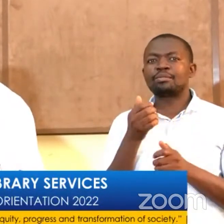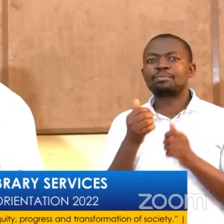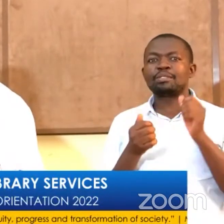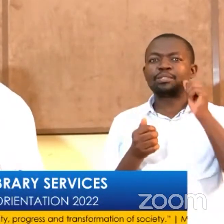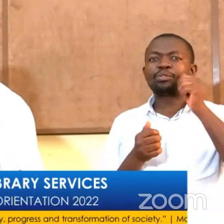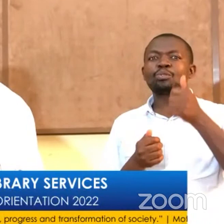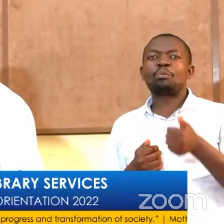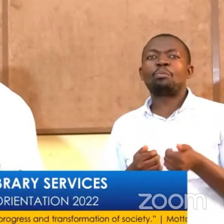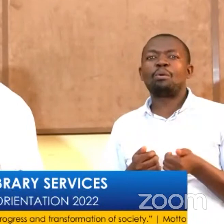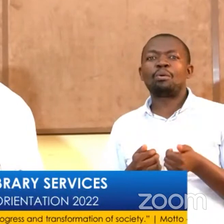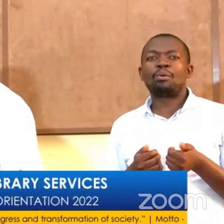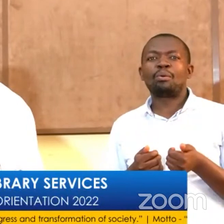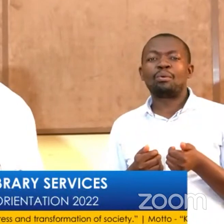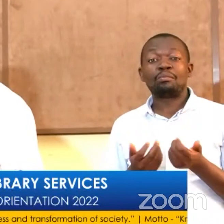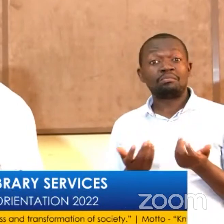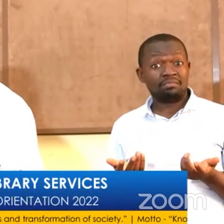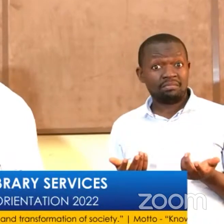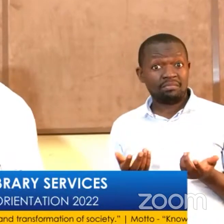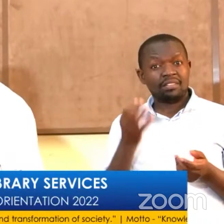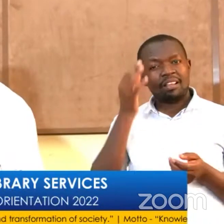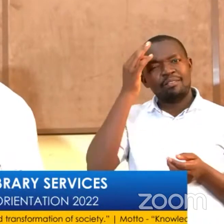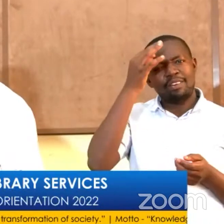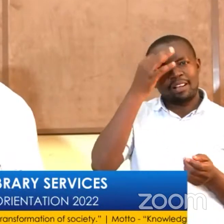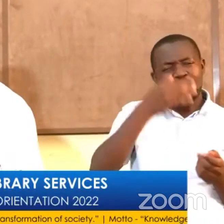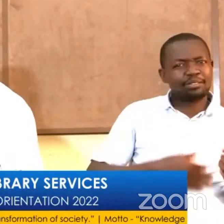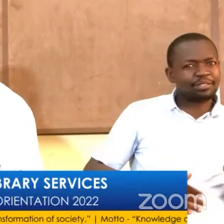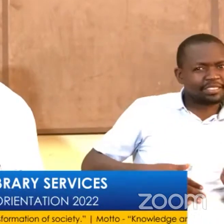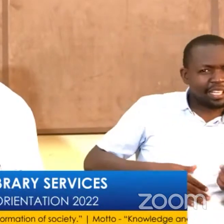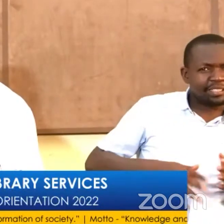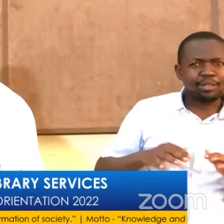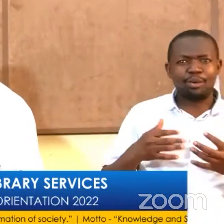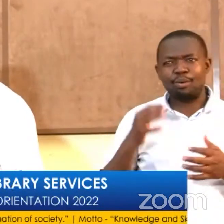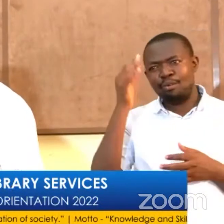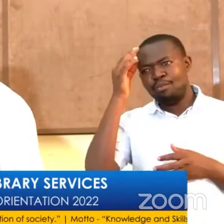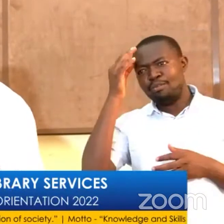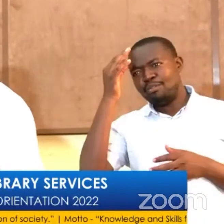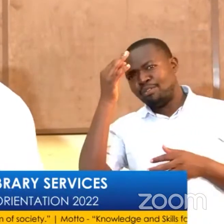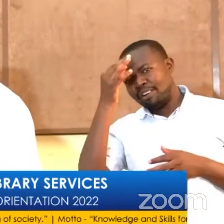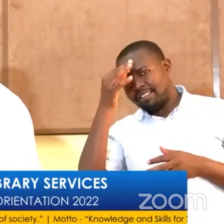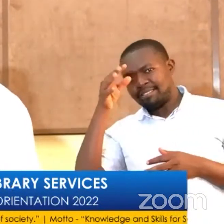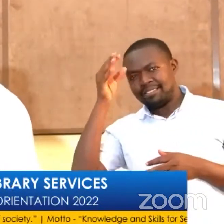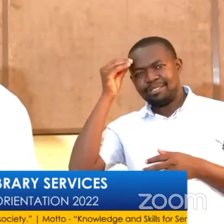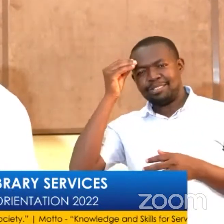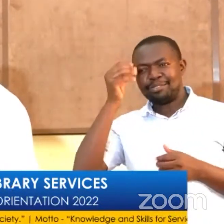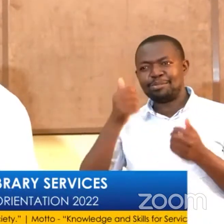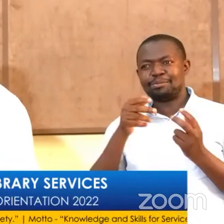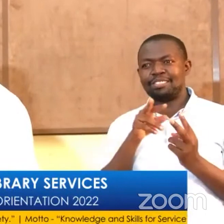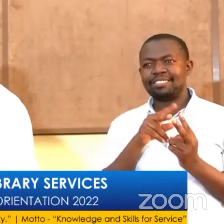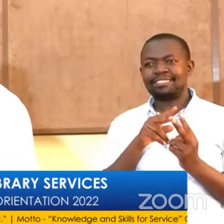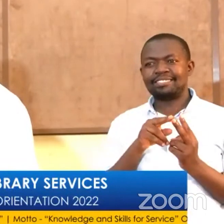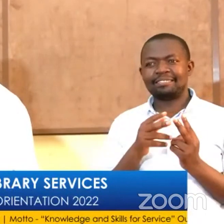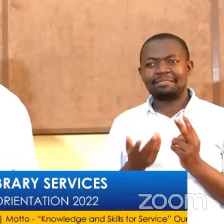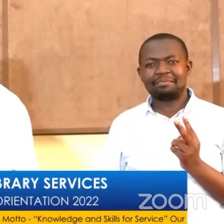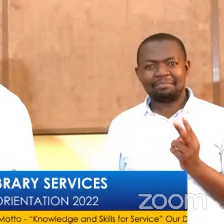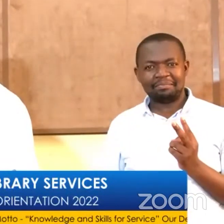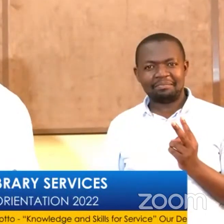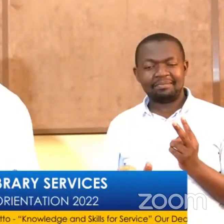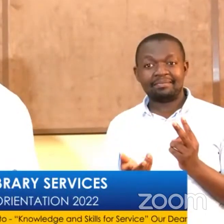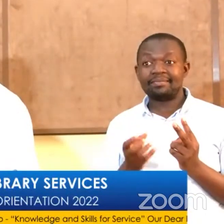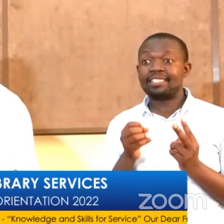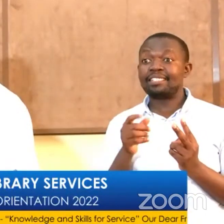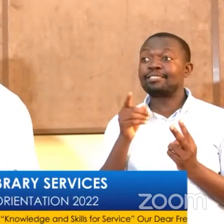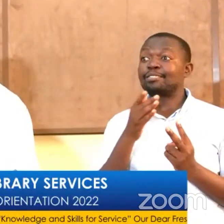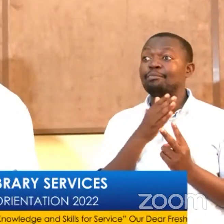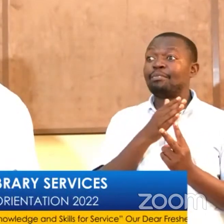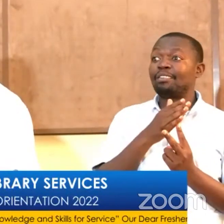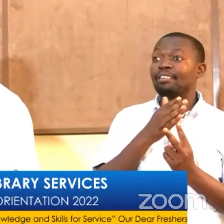Tomorrow, the one of Faculty of Science or the one of Faculty of Education? Where do you belong?